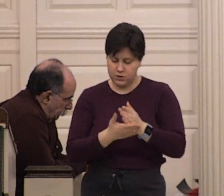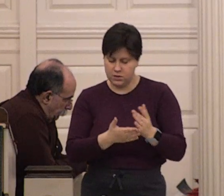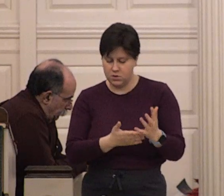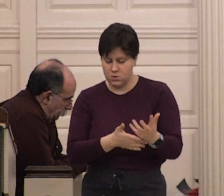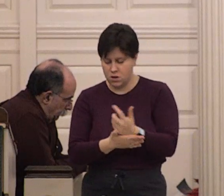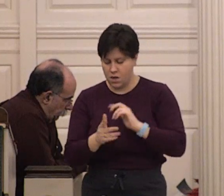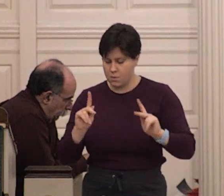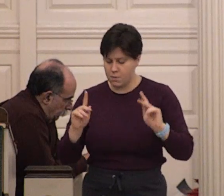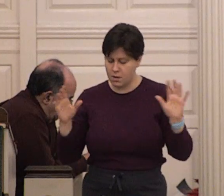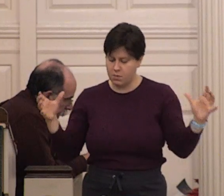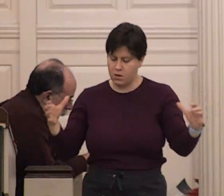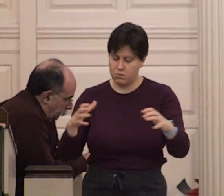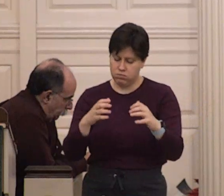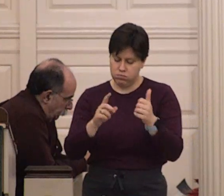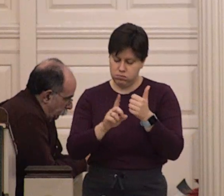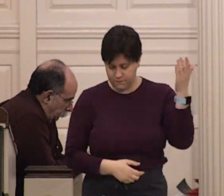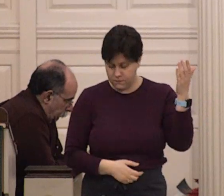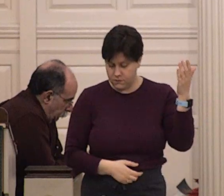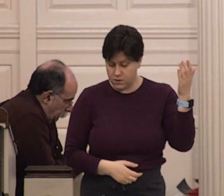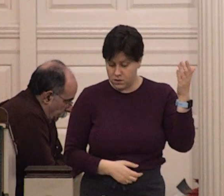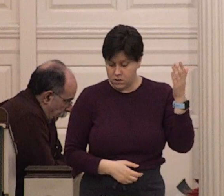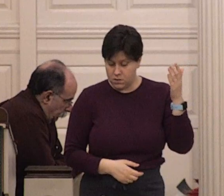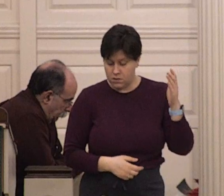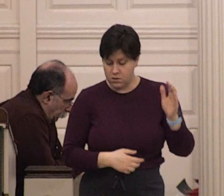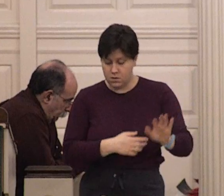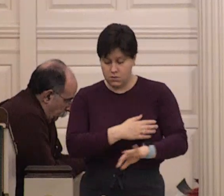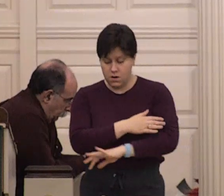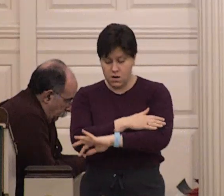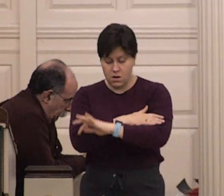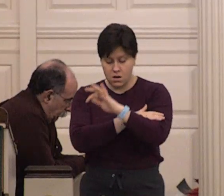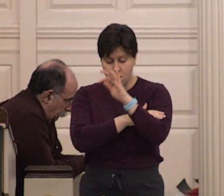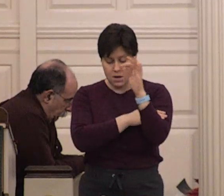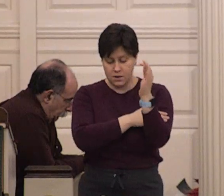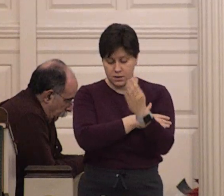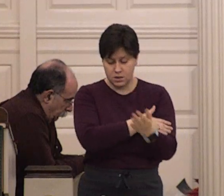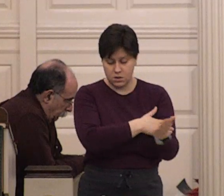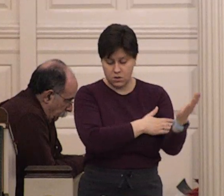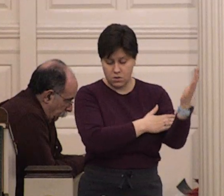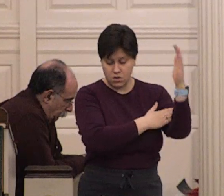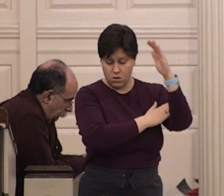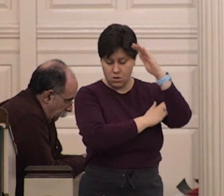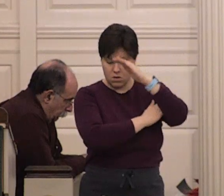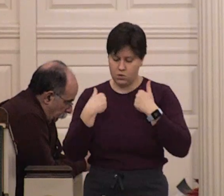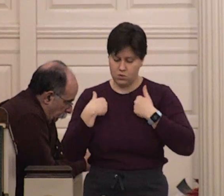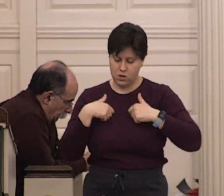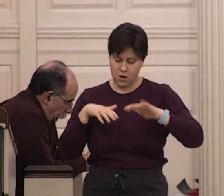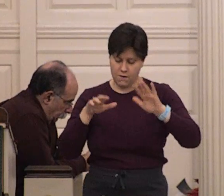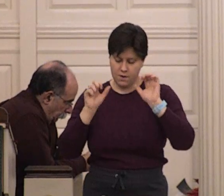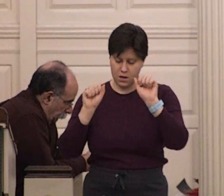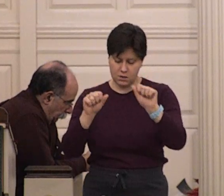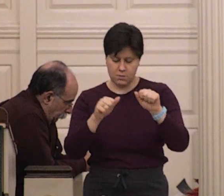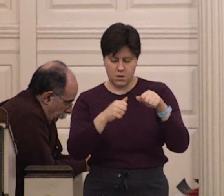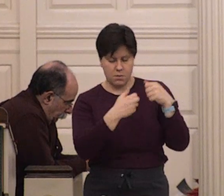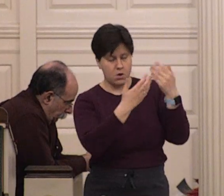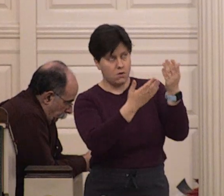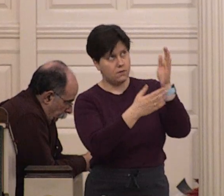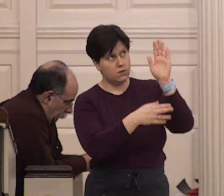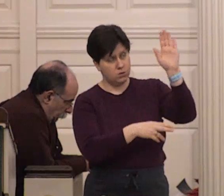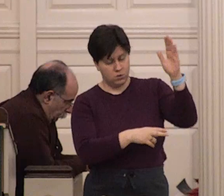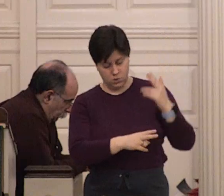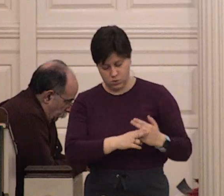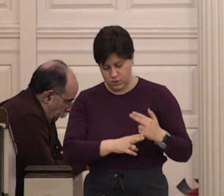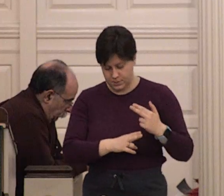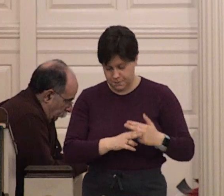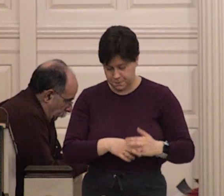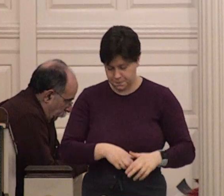And you never cease to gather a people to yourself, so that from the rising of the sun to its setting, a pure sacrifice